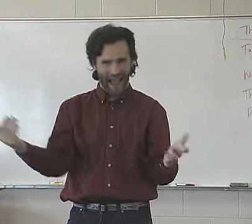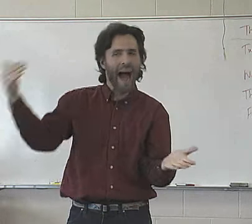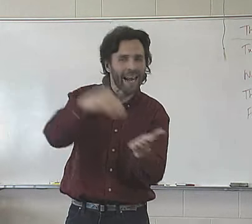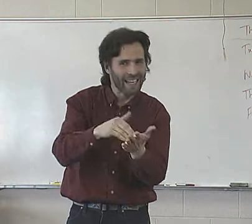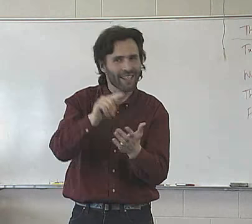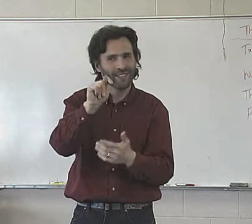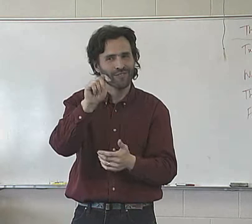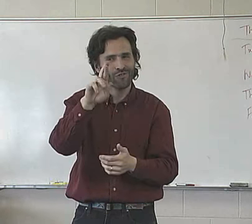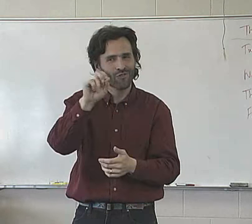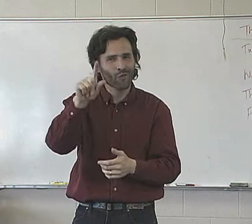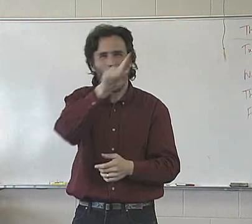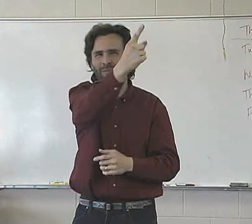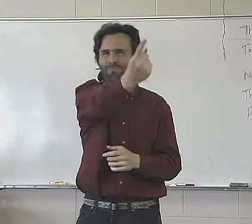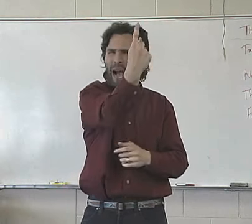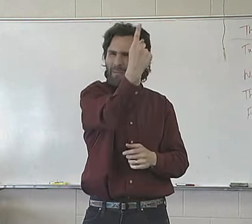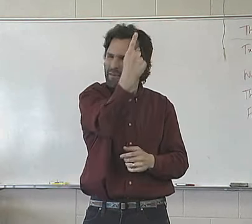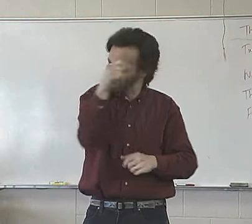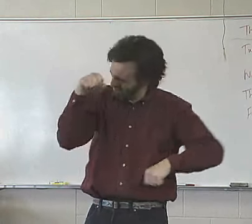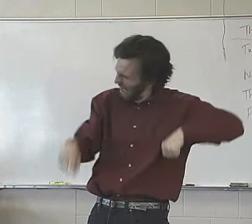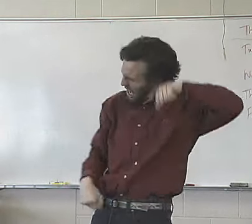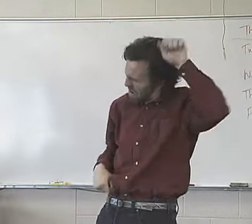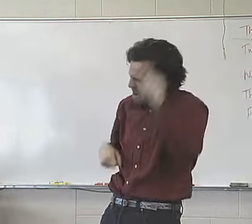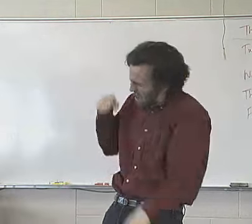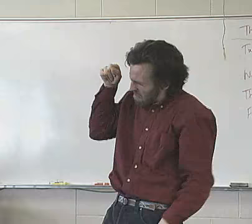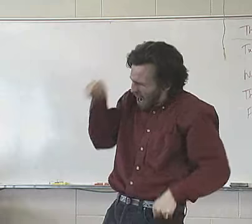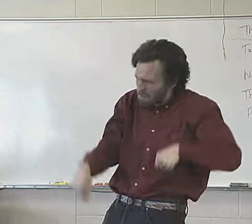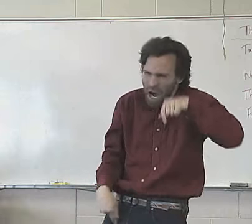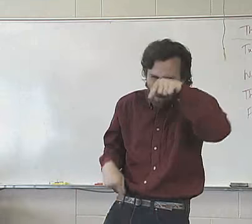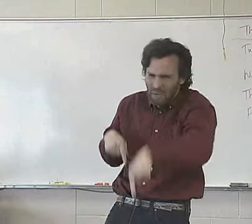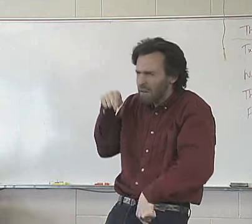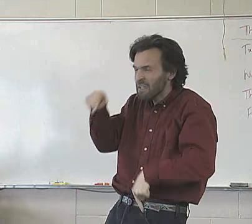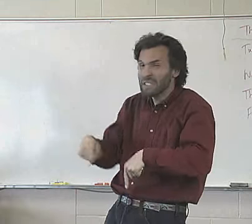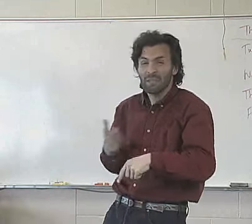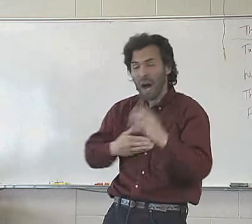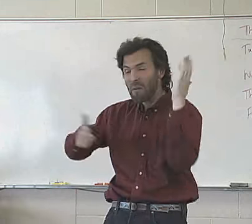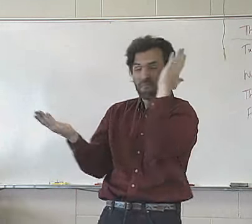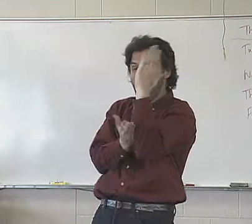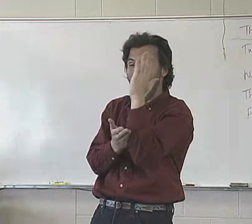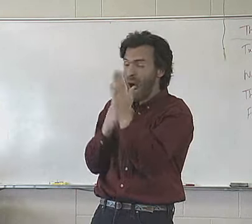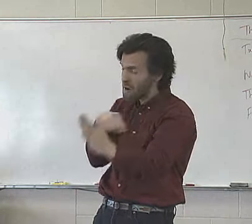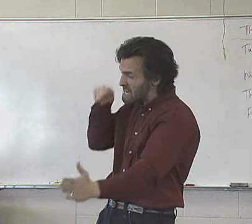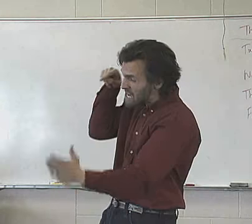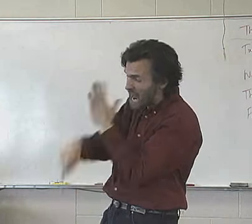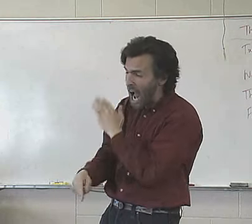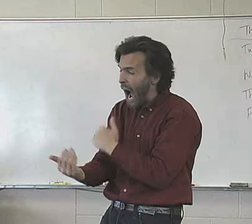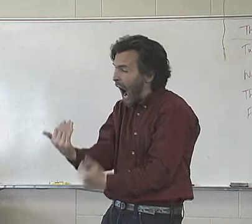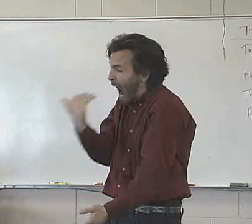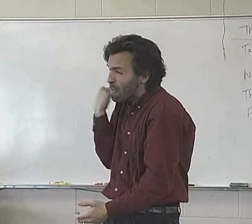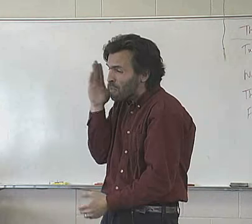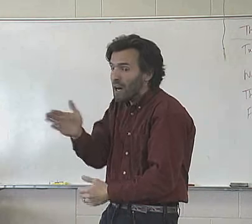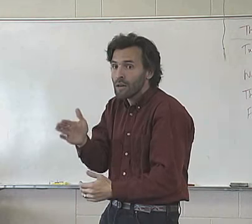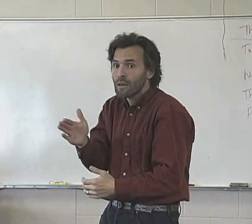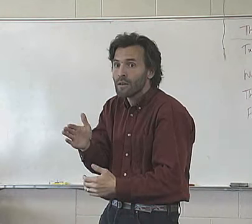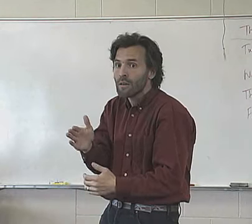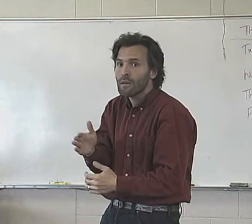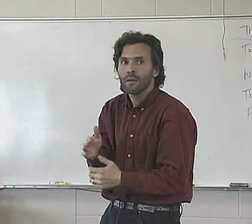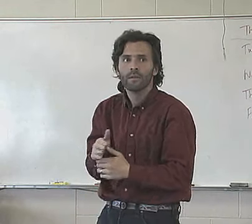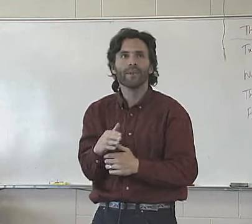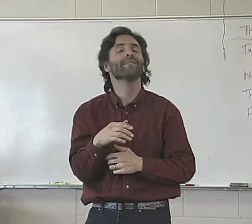woods comes this great big huge troll. "If you're cutting down my trees, I'm going to kill you and eat you." But this boy now, he wasn't as slow-witted